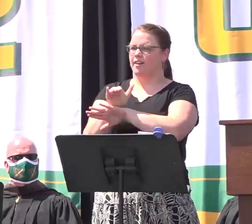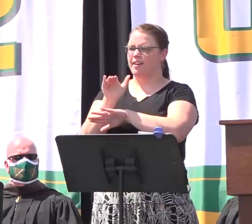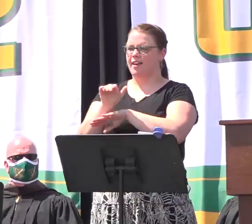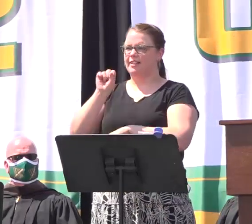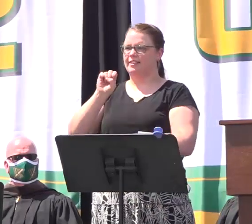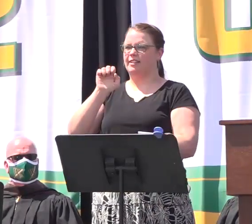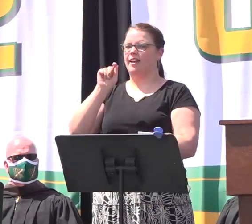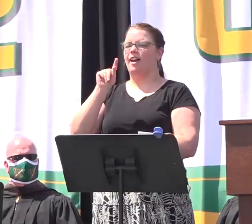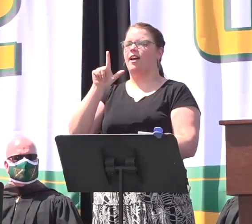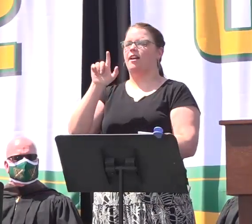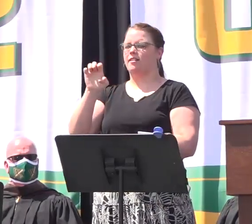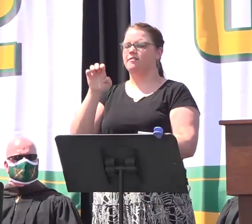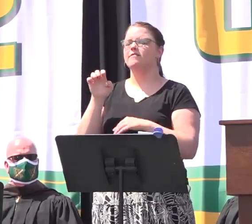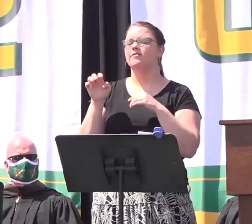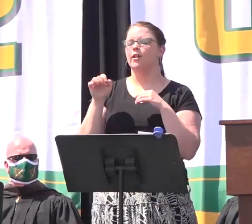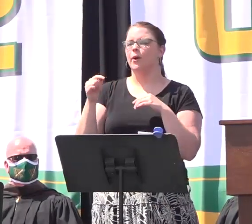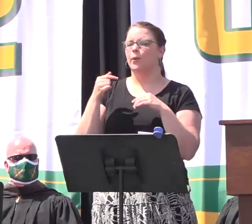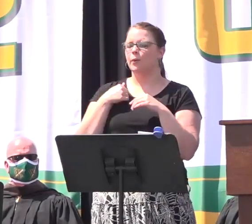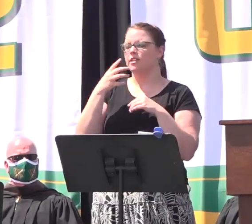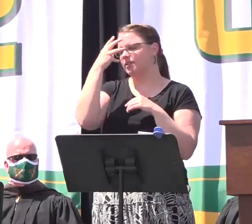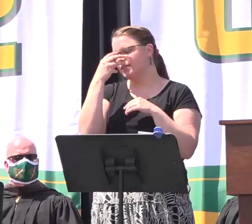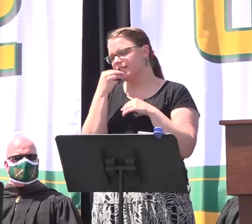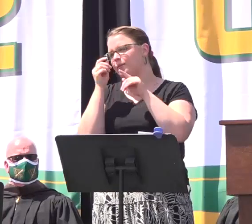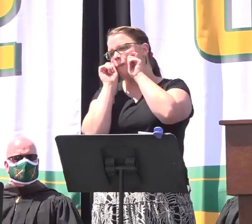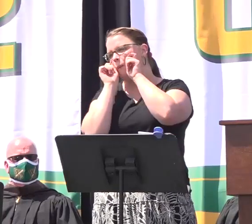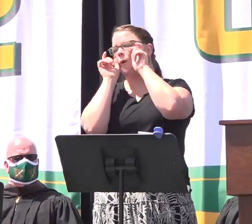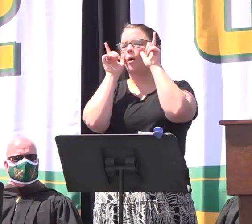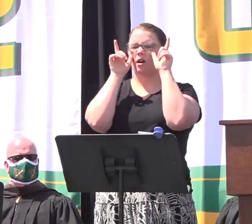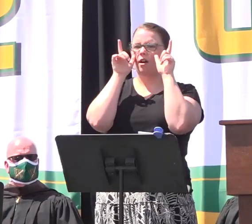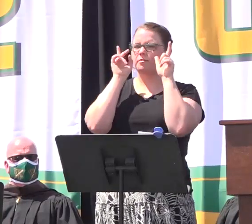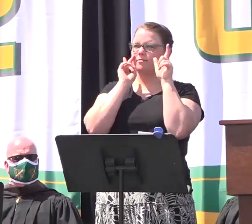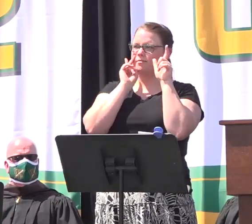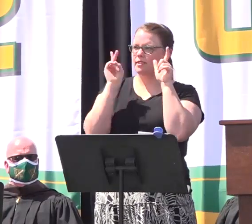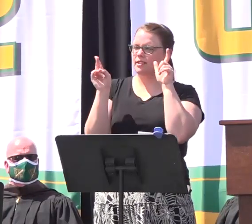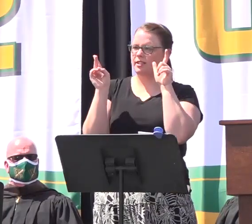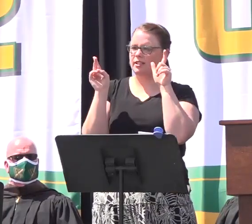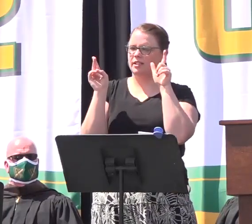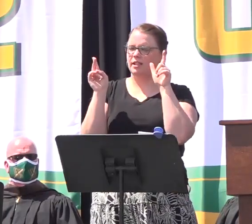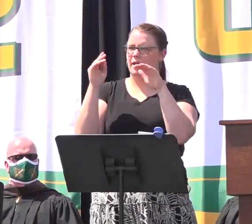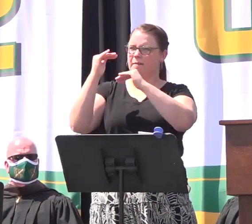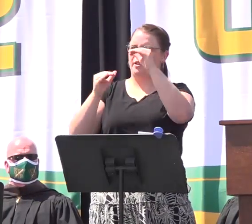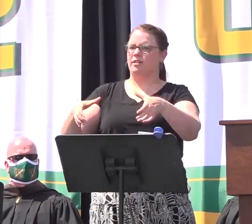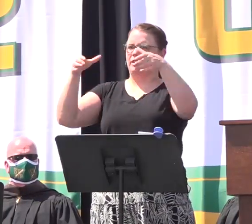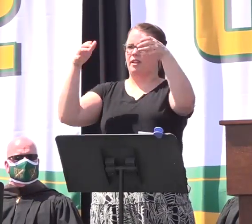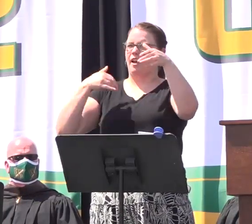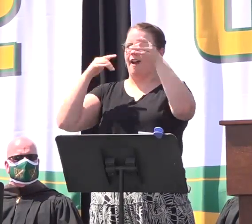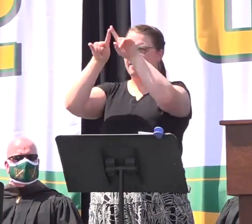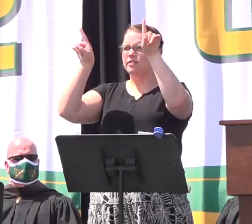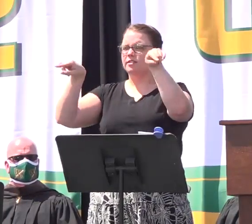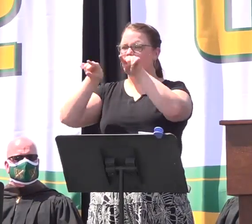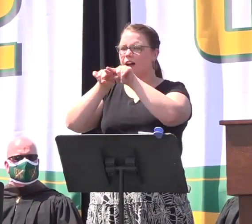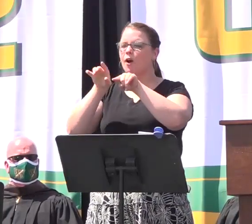We parked in a parking lot. Woke up in the car and looked out, and there was a sign on the building that said that the Beatles